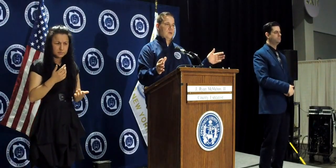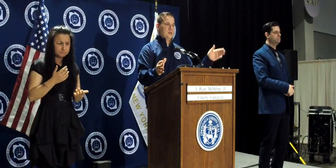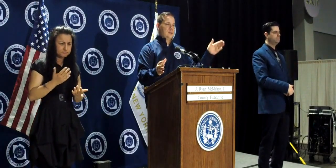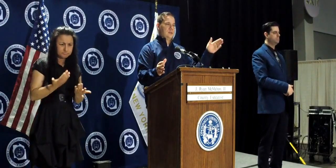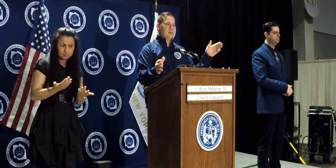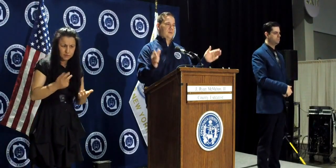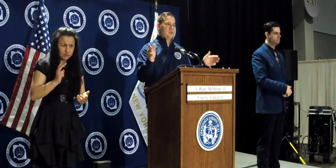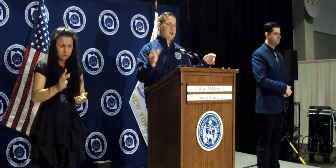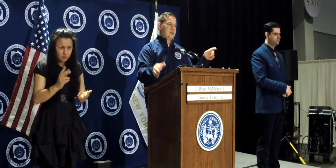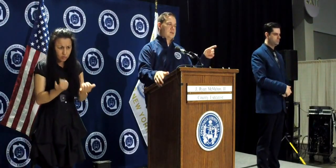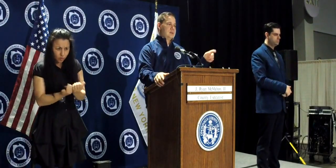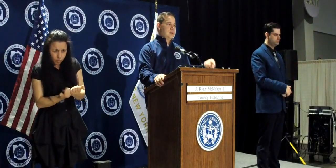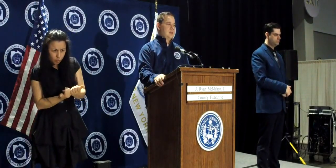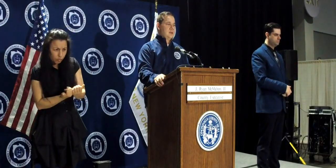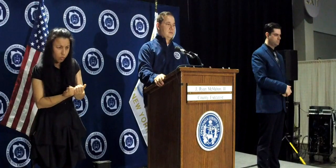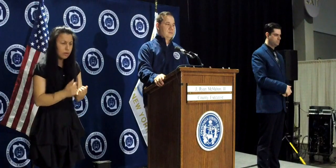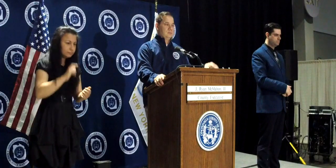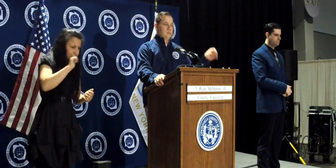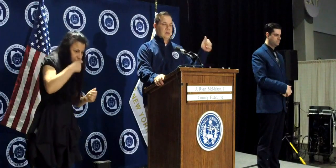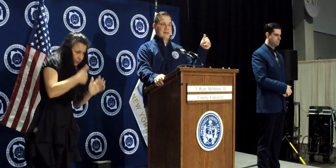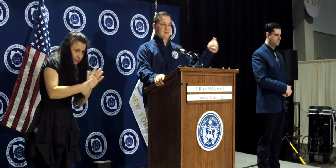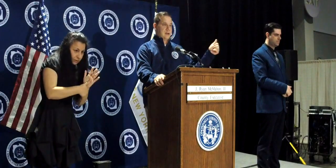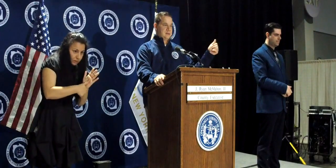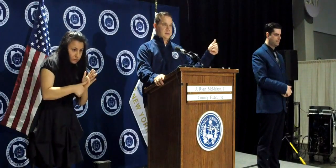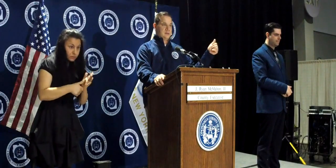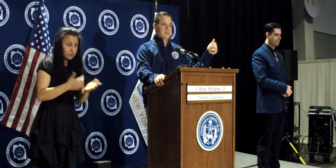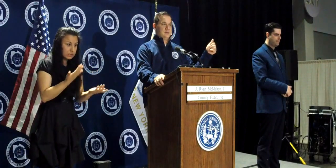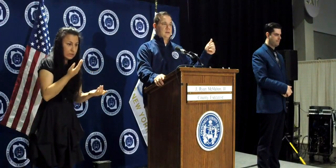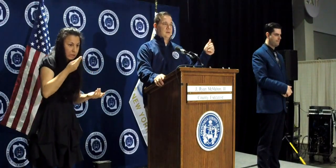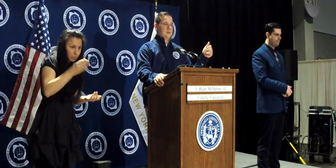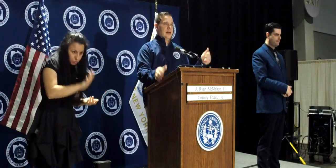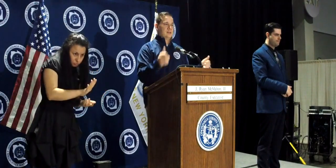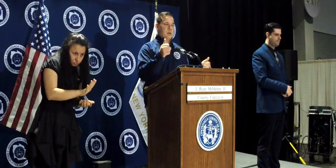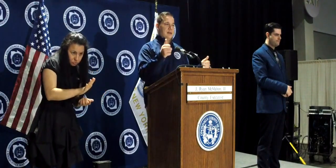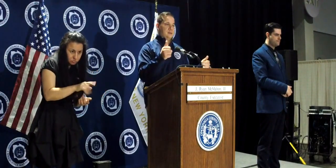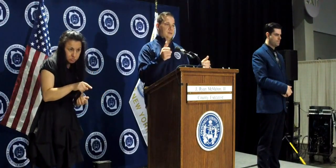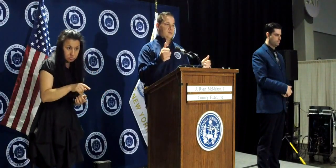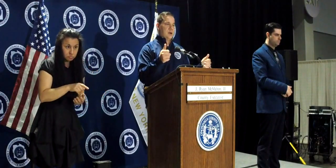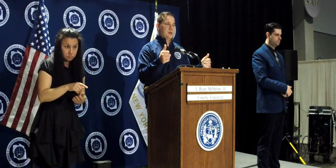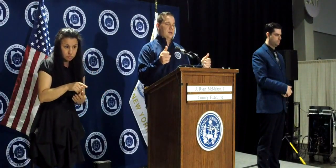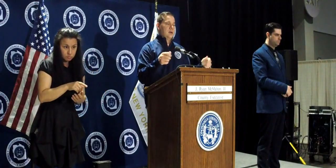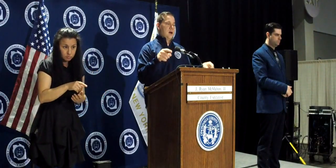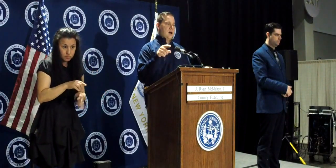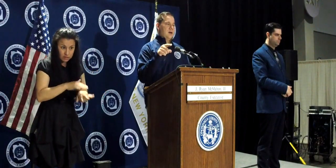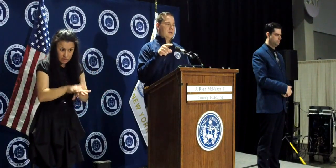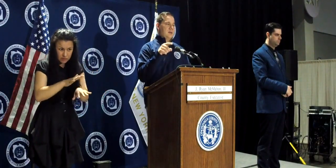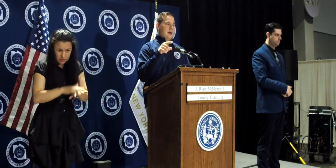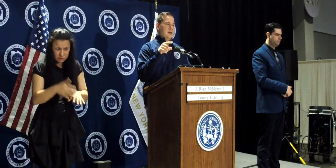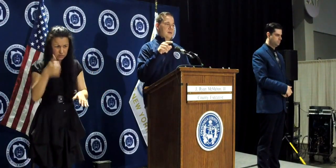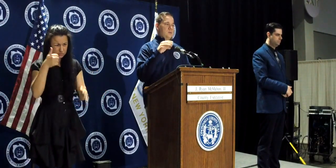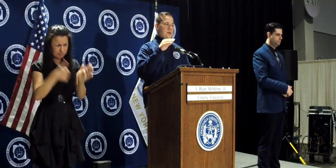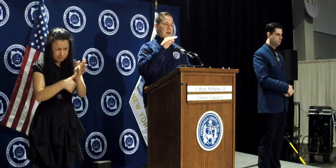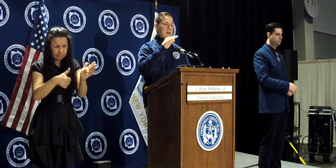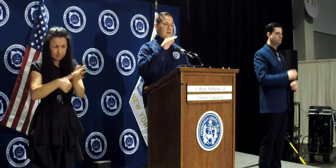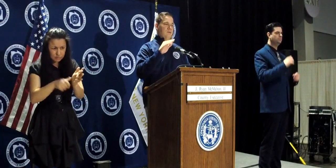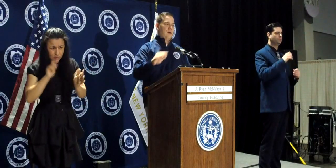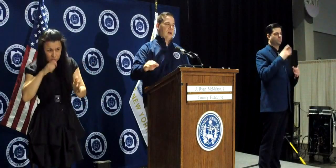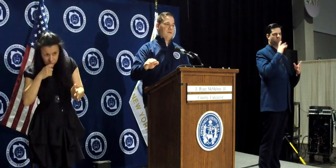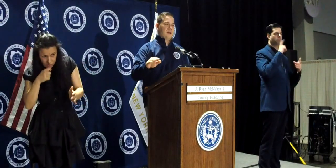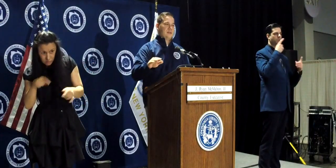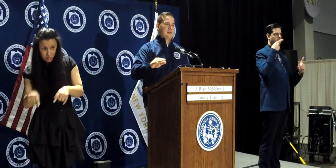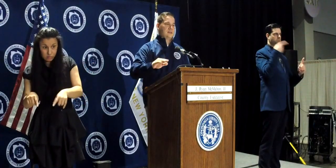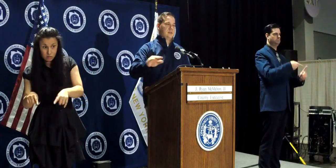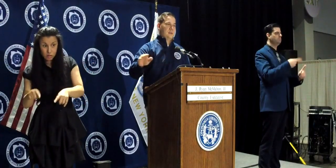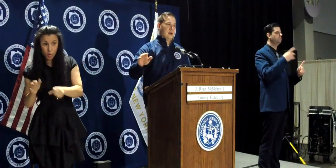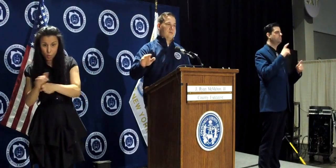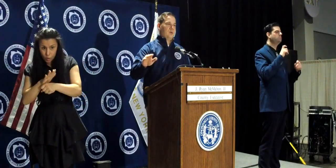now where you can see different trends. Lots of testing, lots of positives, right? Then we had a fall